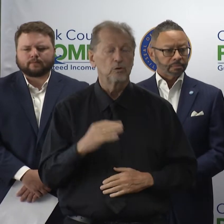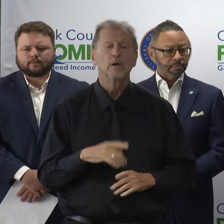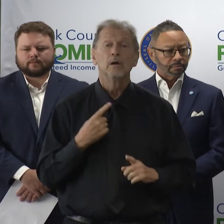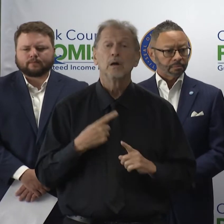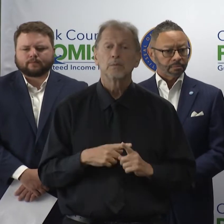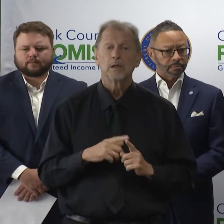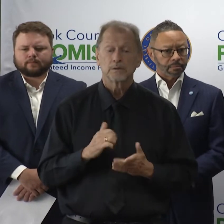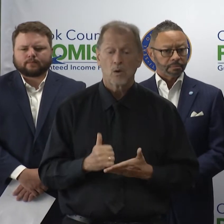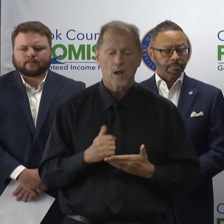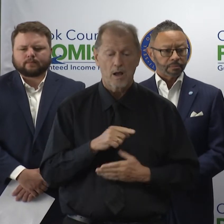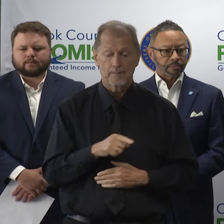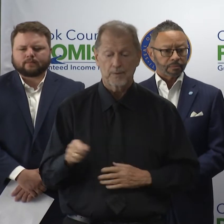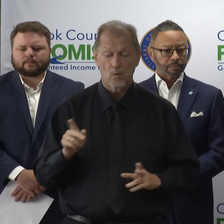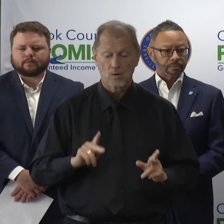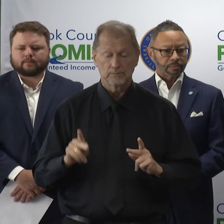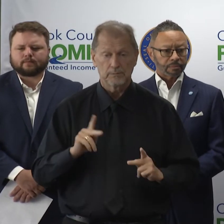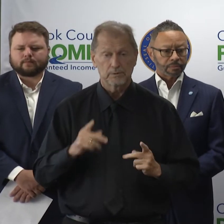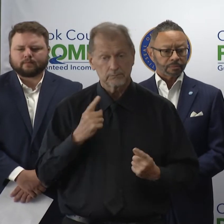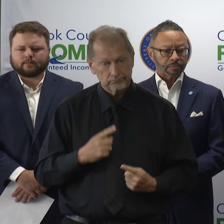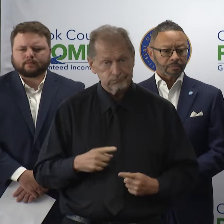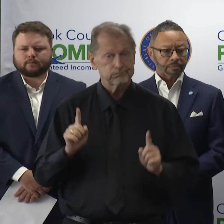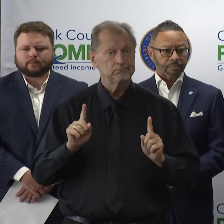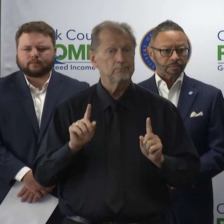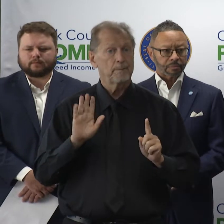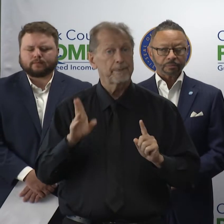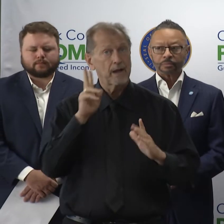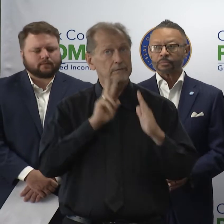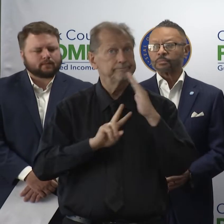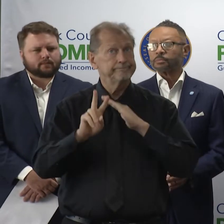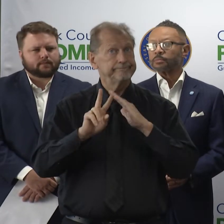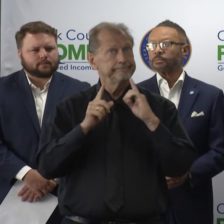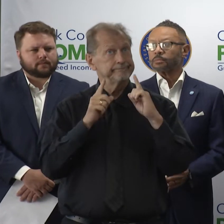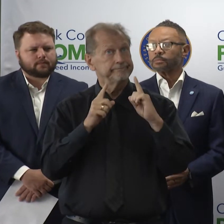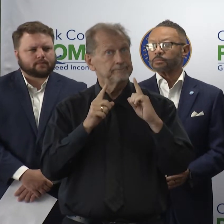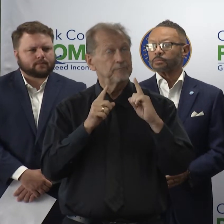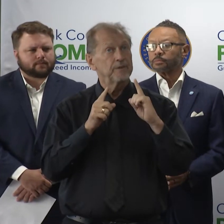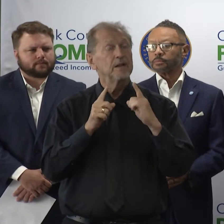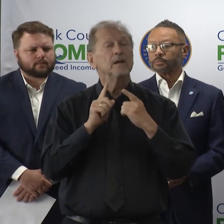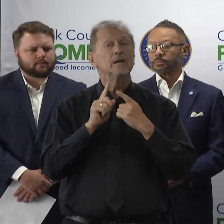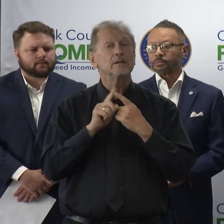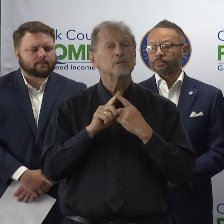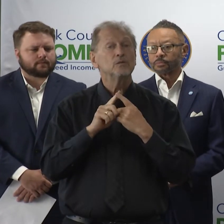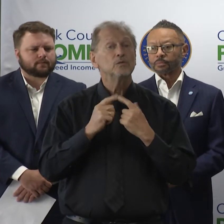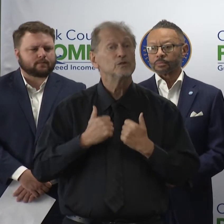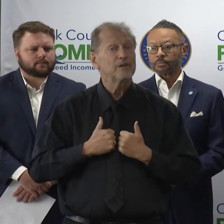allow residents to reach their promise, their potential, not only to survive, but to thrive.